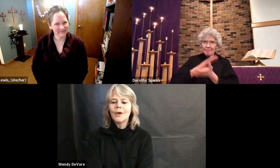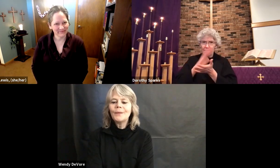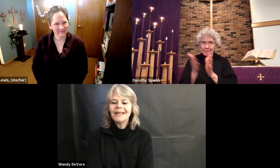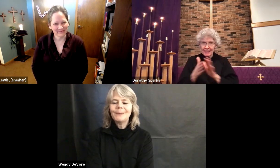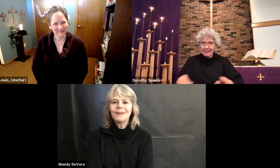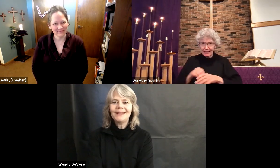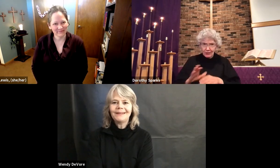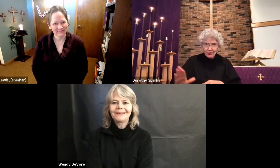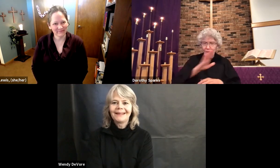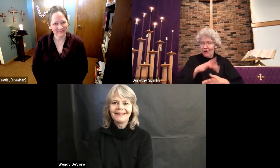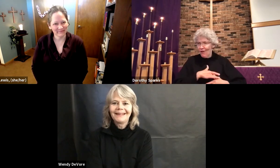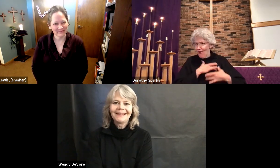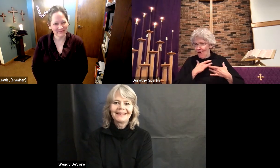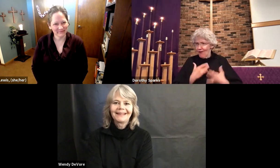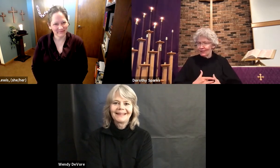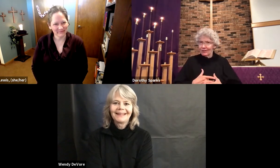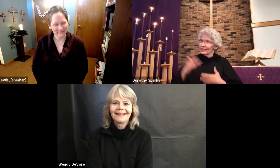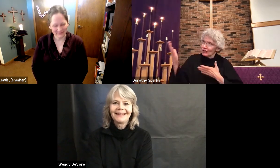Now go in peace